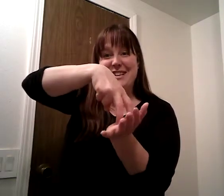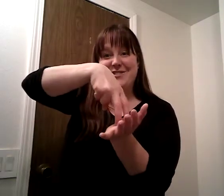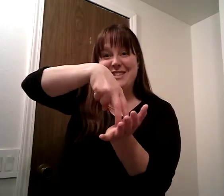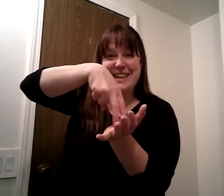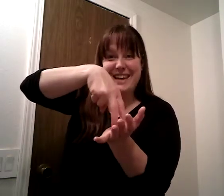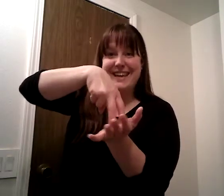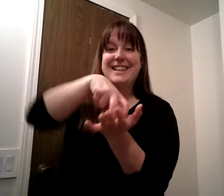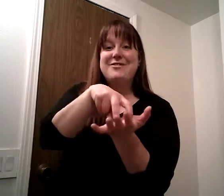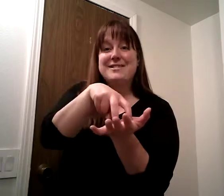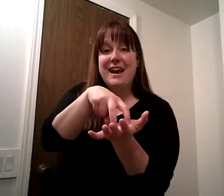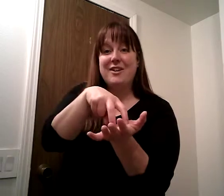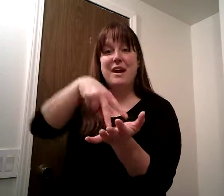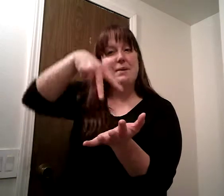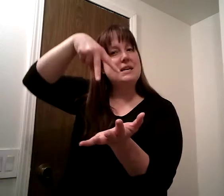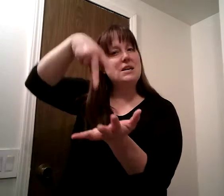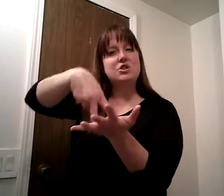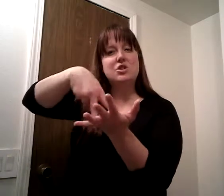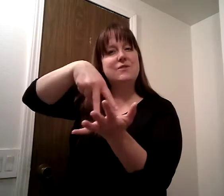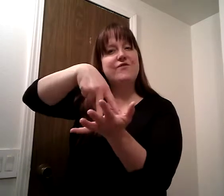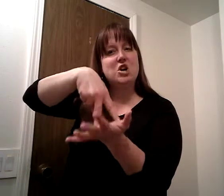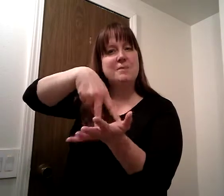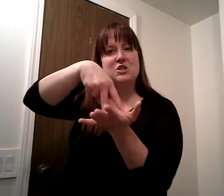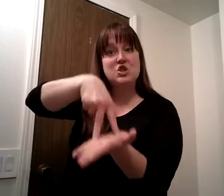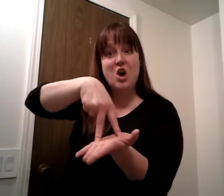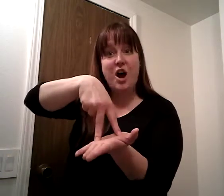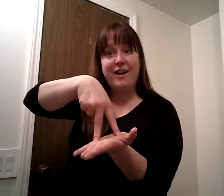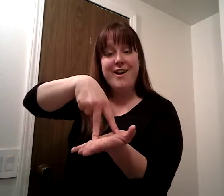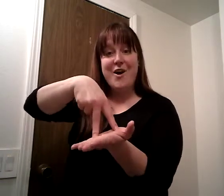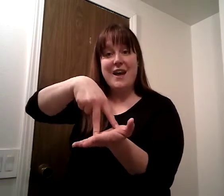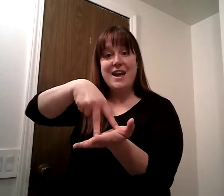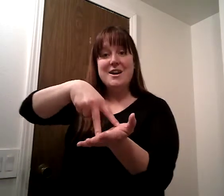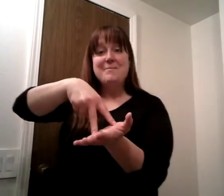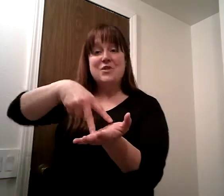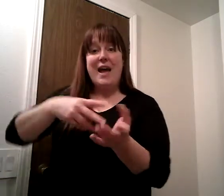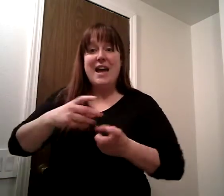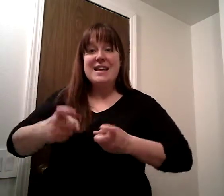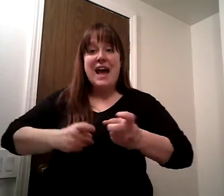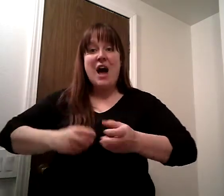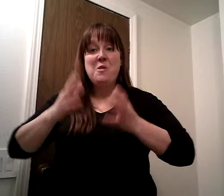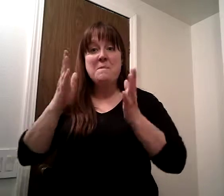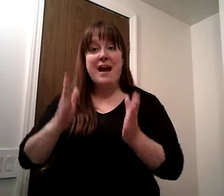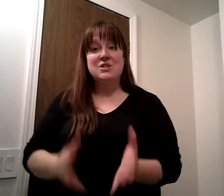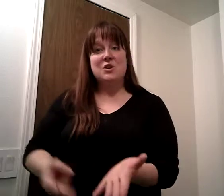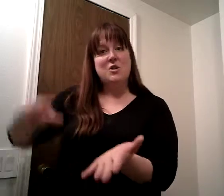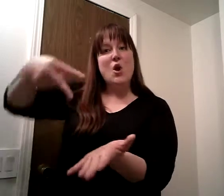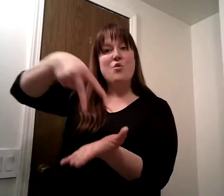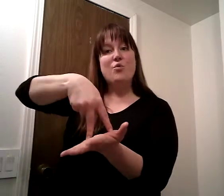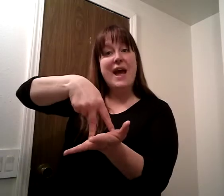were shaking and they were scared, right? But he stood firm and strong. Okay, so and how the master,